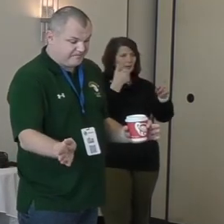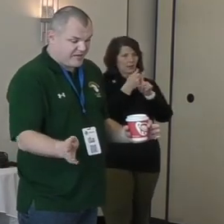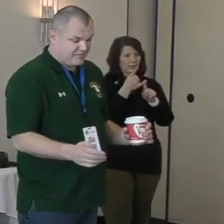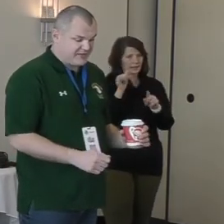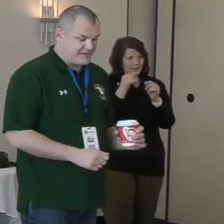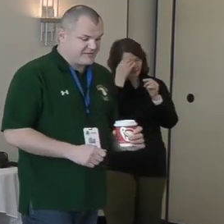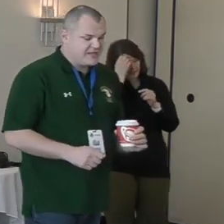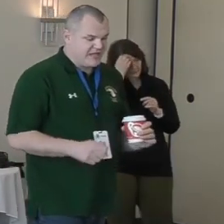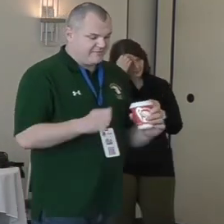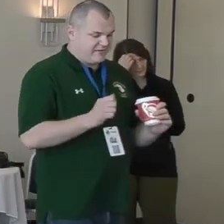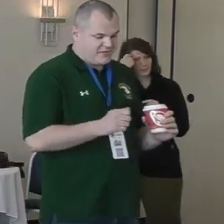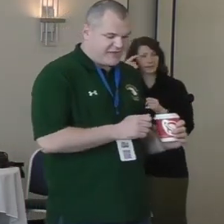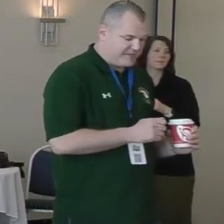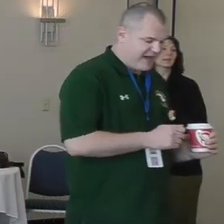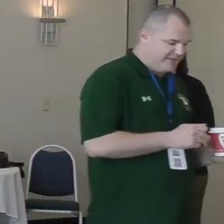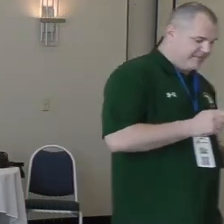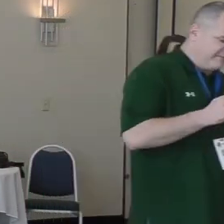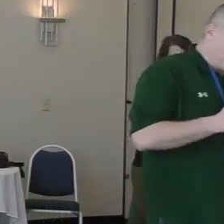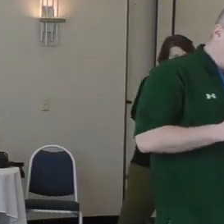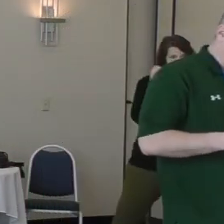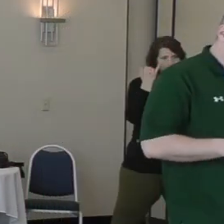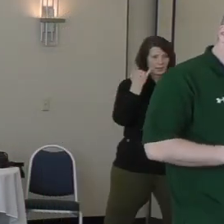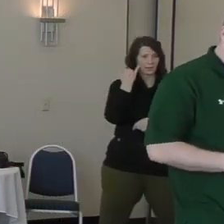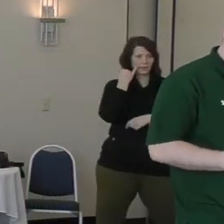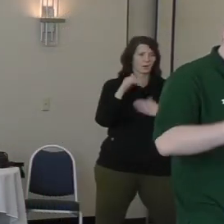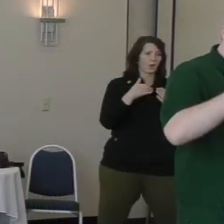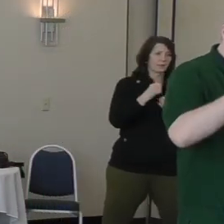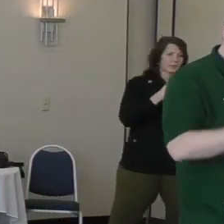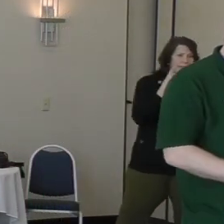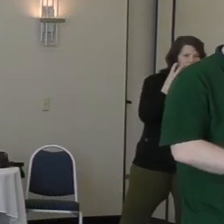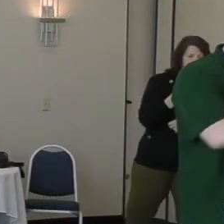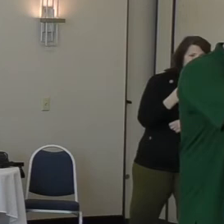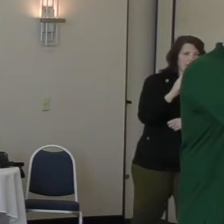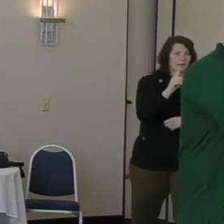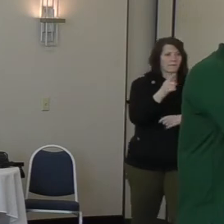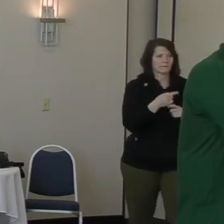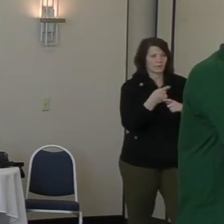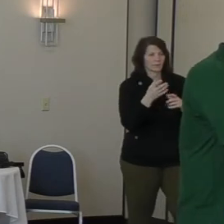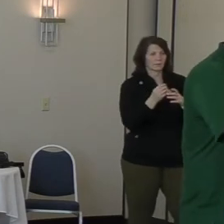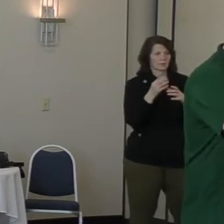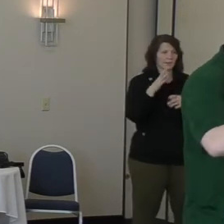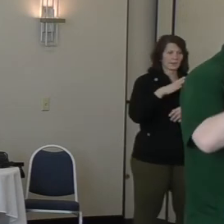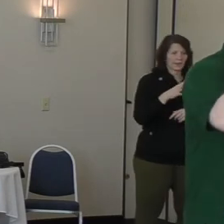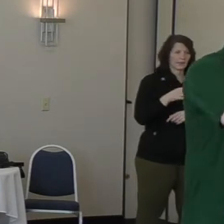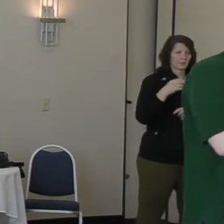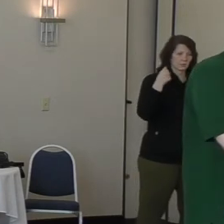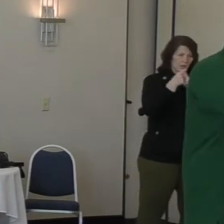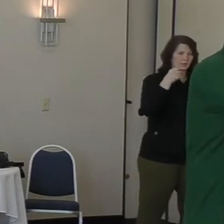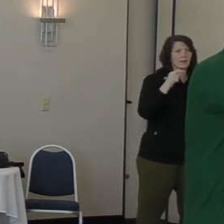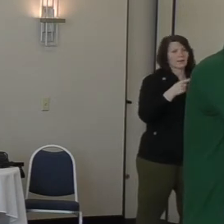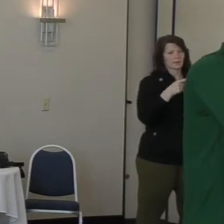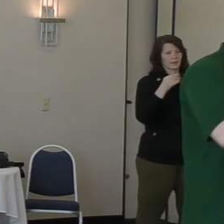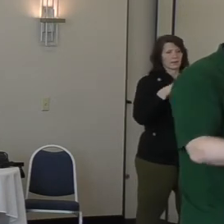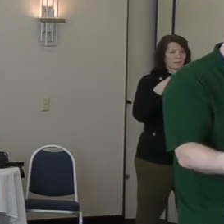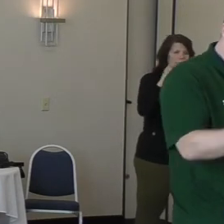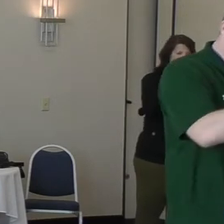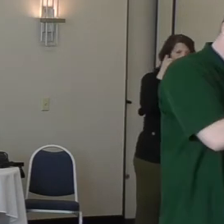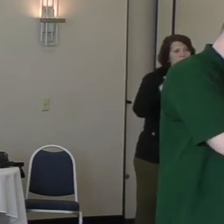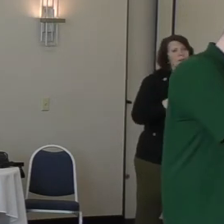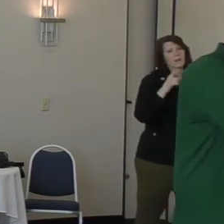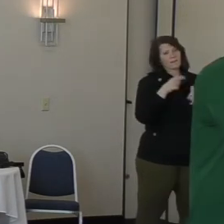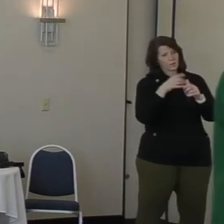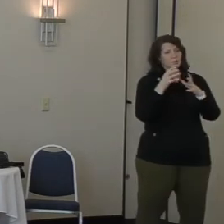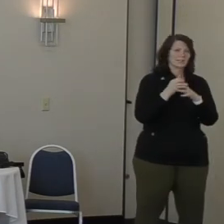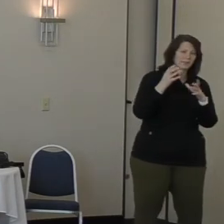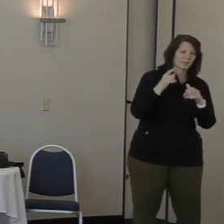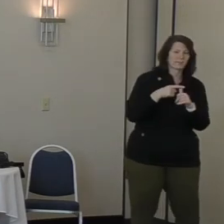it did, because think about it, if all the defense sees is first receiver, big guy up front, crash. First receiver, big guy up front, crash. First